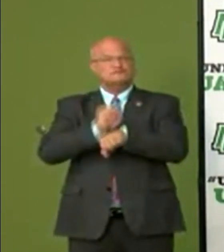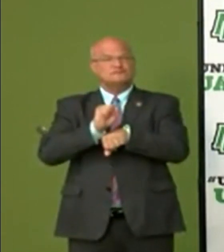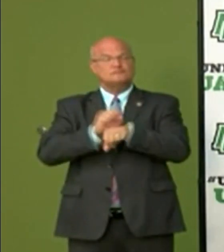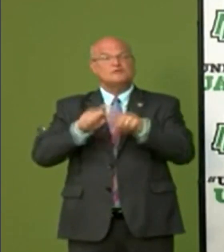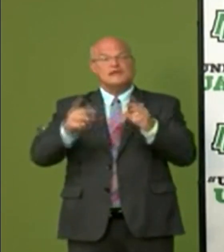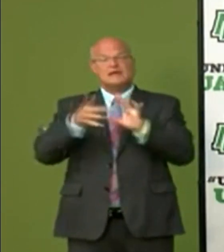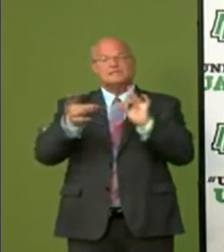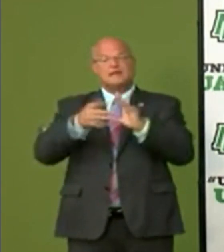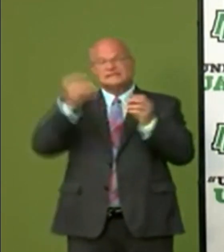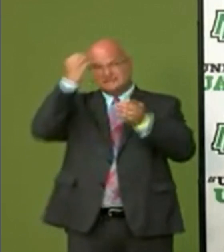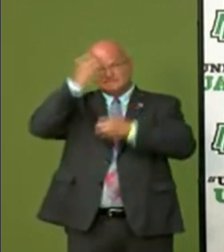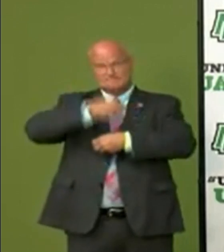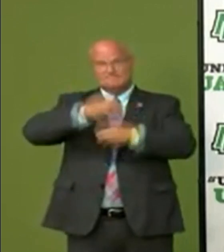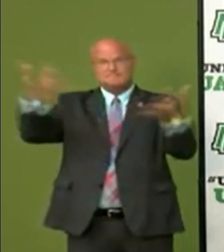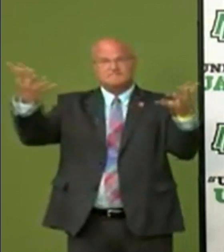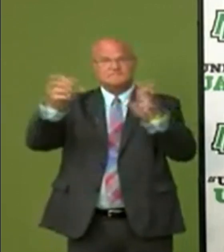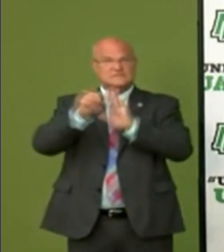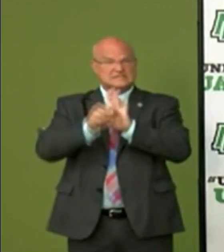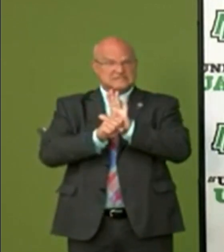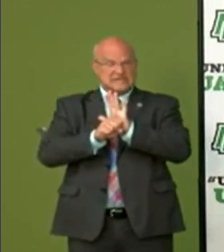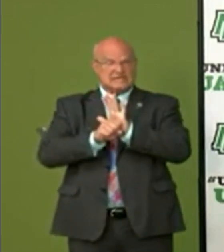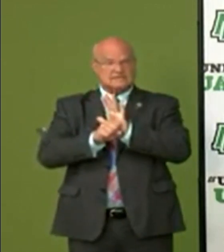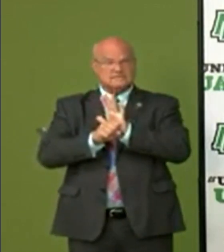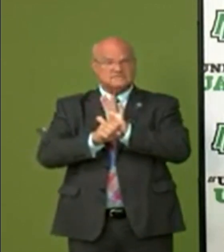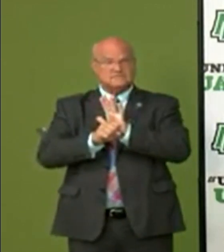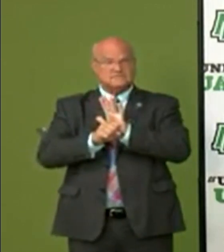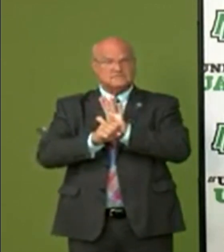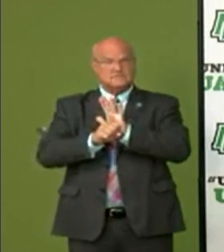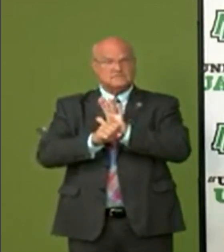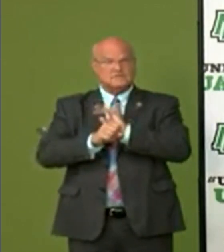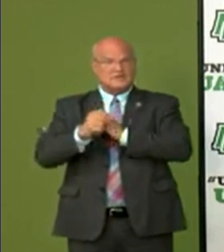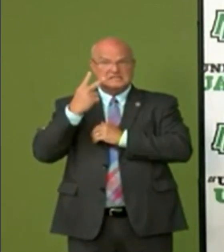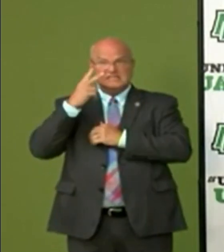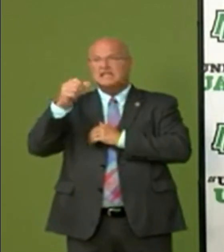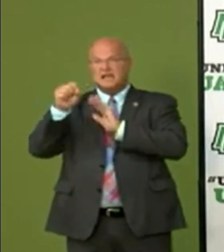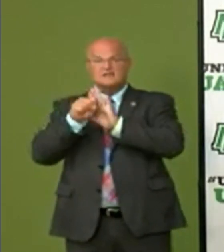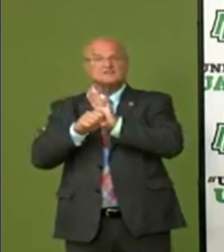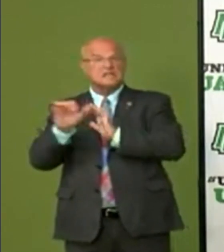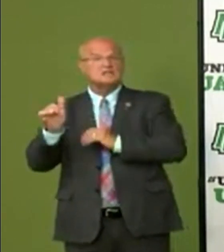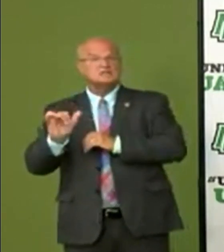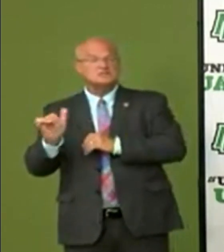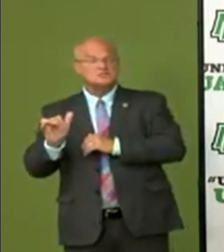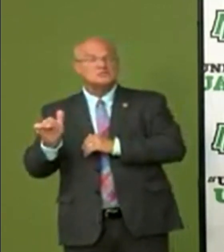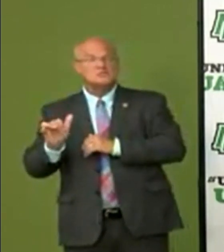a message for every area of the state. You can see it in other states.